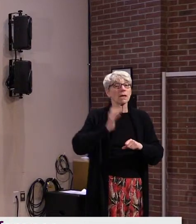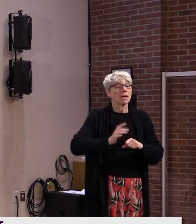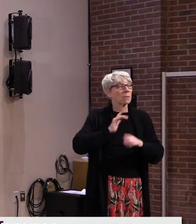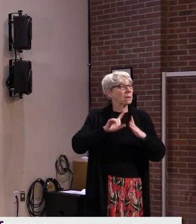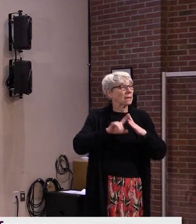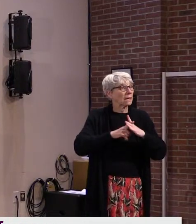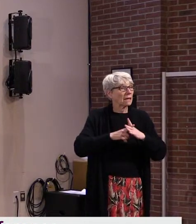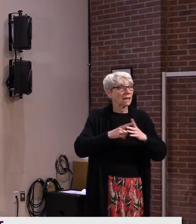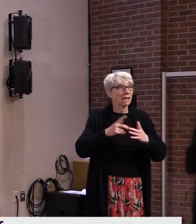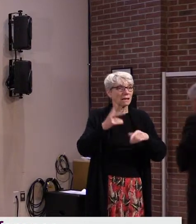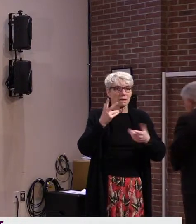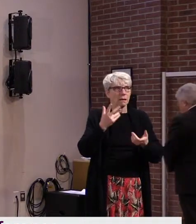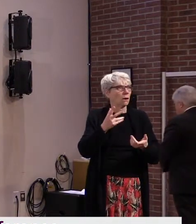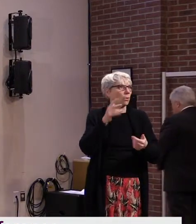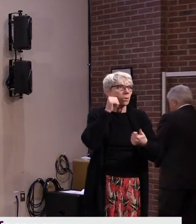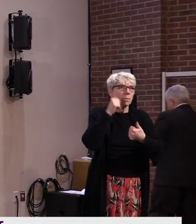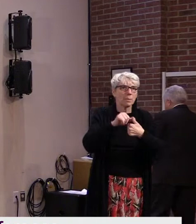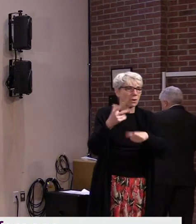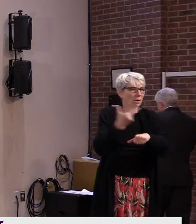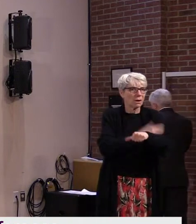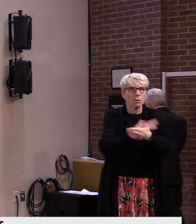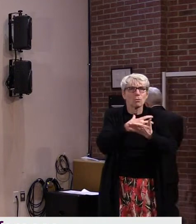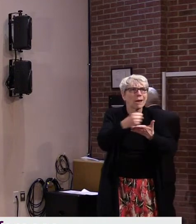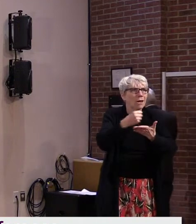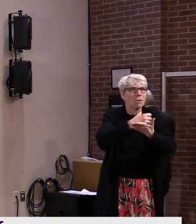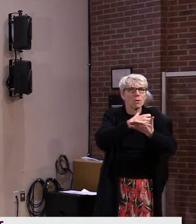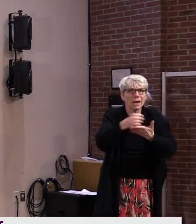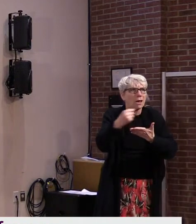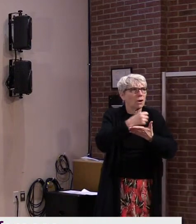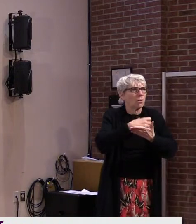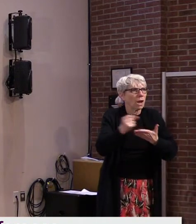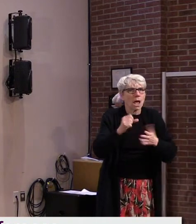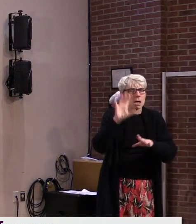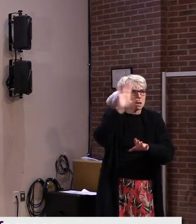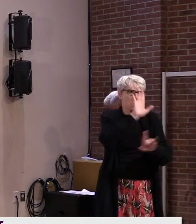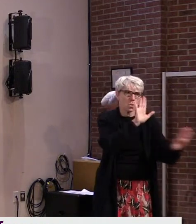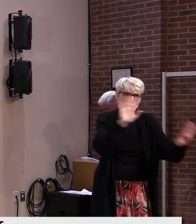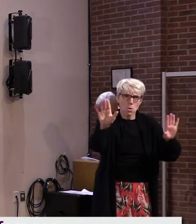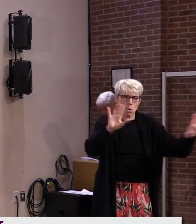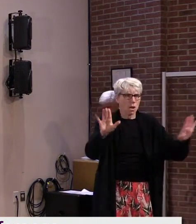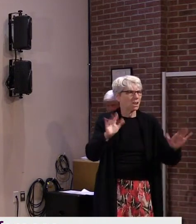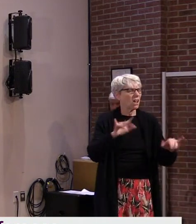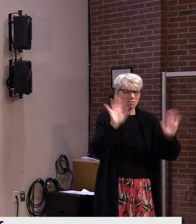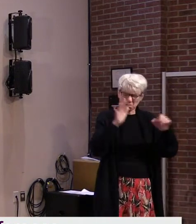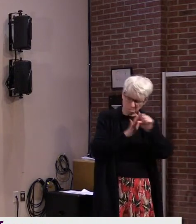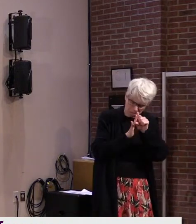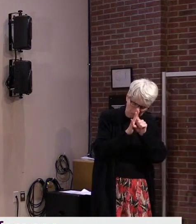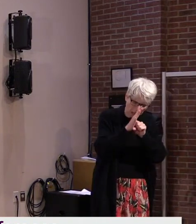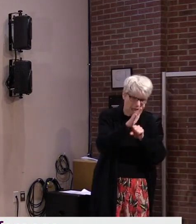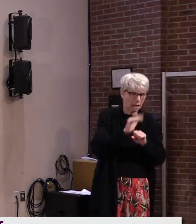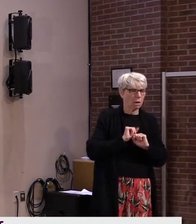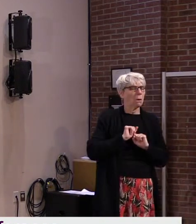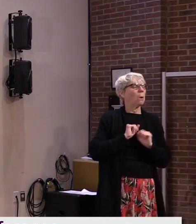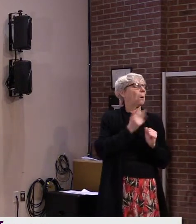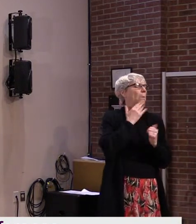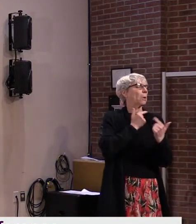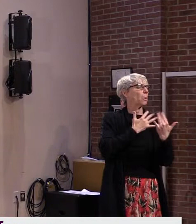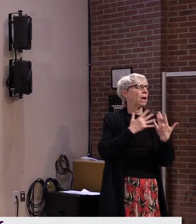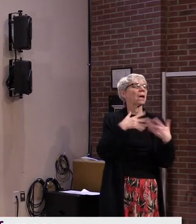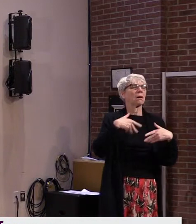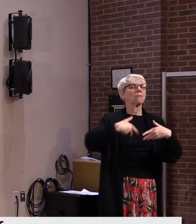is to enable you to get vaccine, not prevent you from getting vaccine. So don't make it a challenging decision.